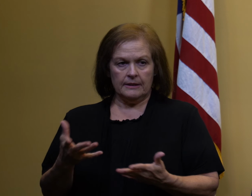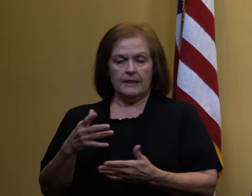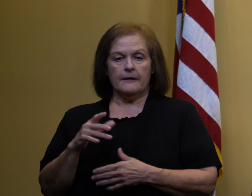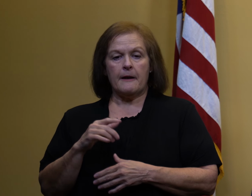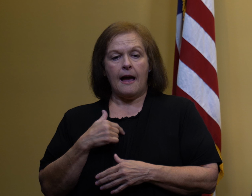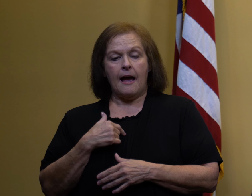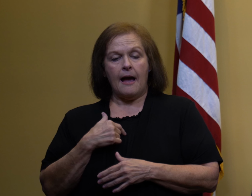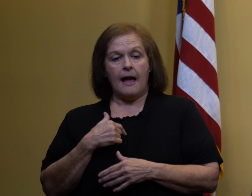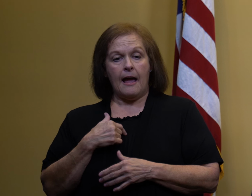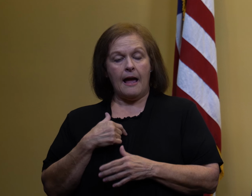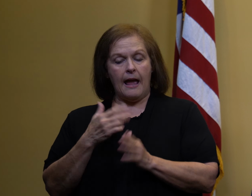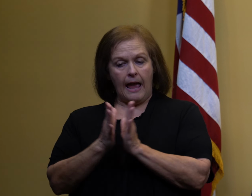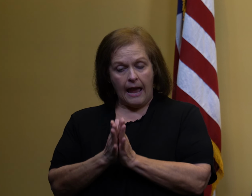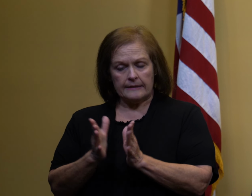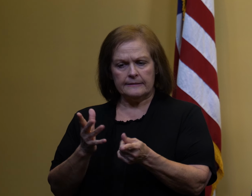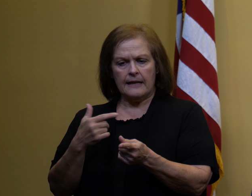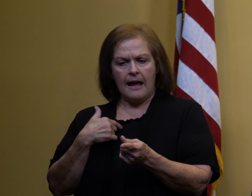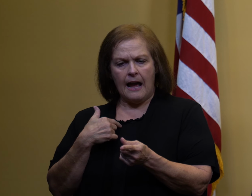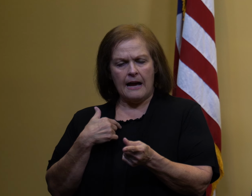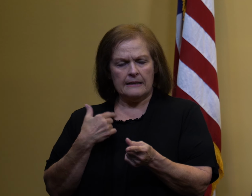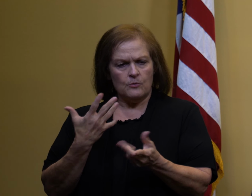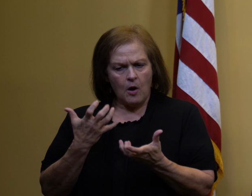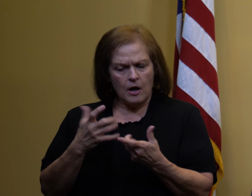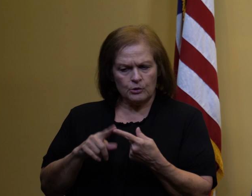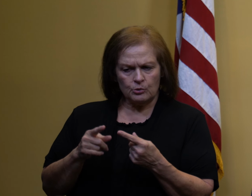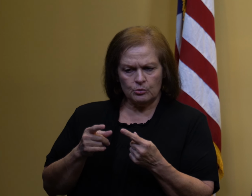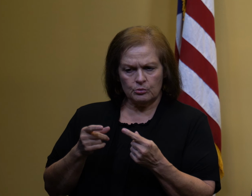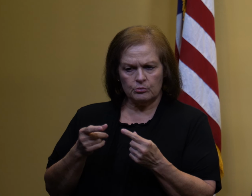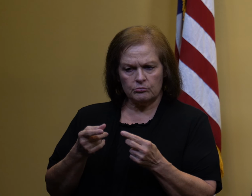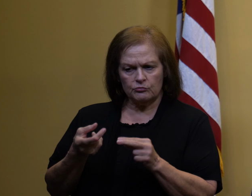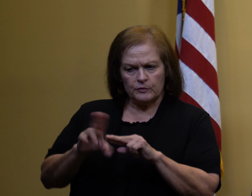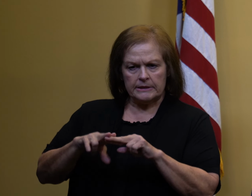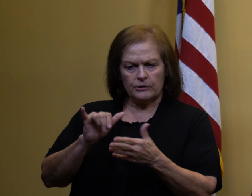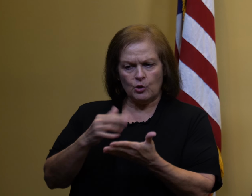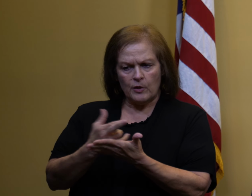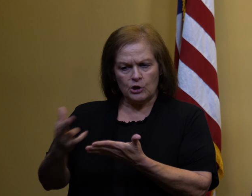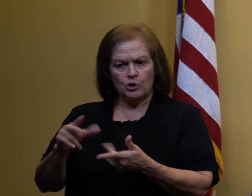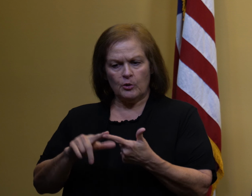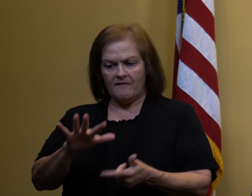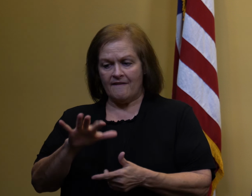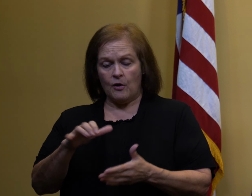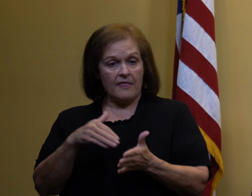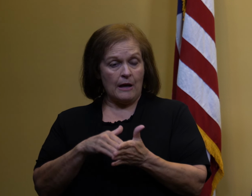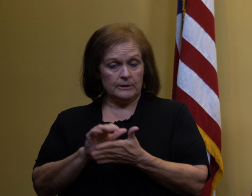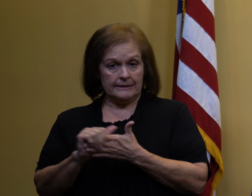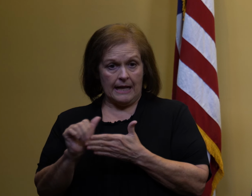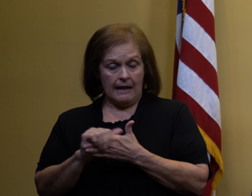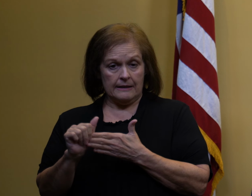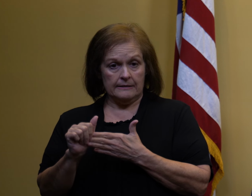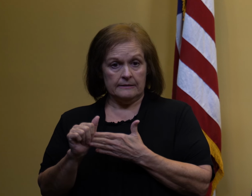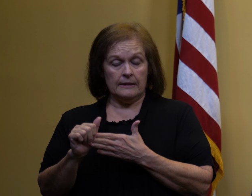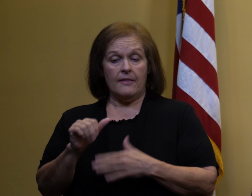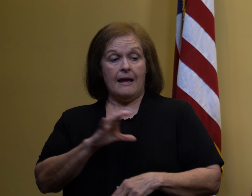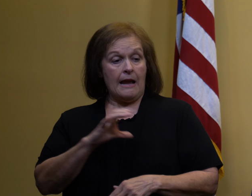so I said, listen, I want to increase those resources to $500,000. With